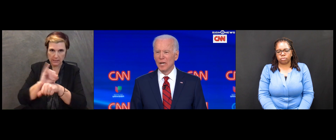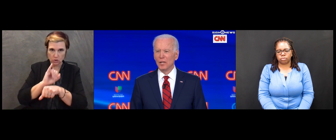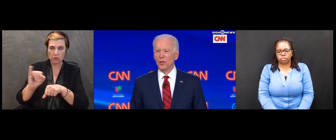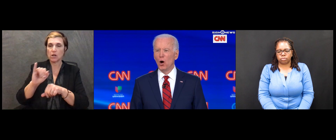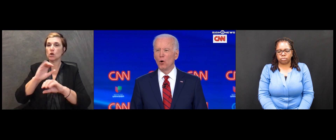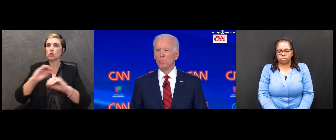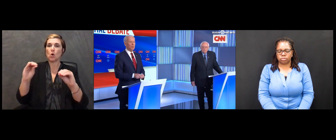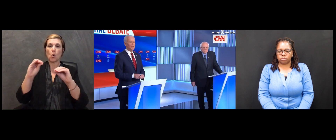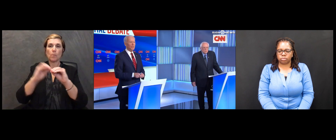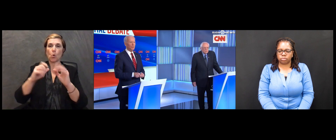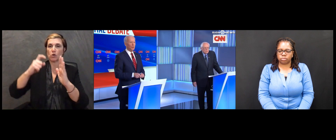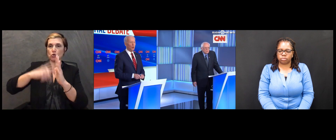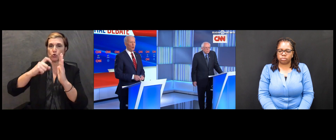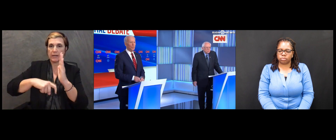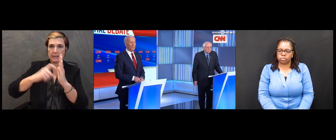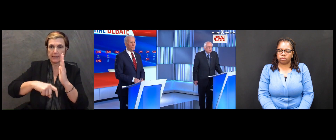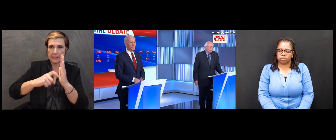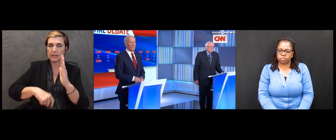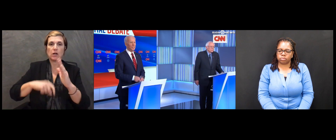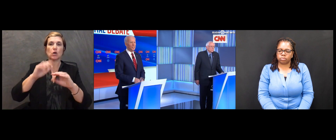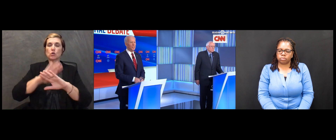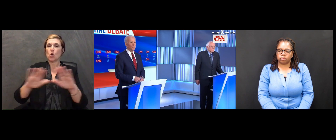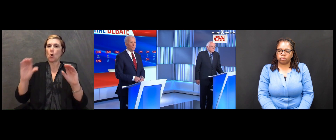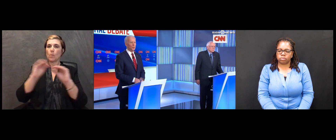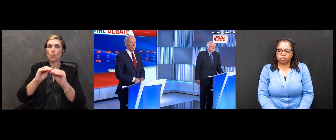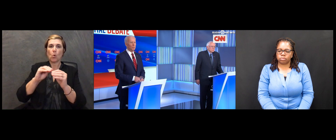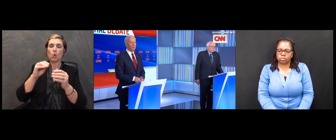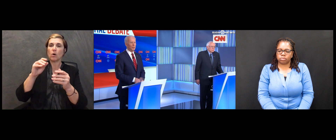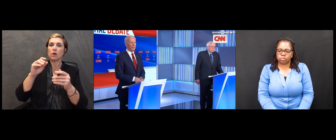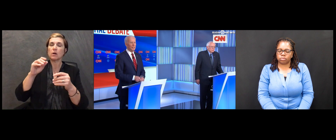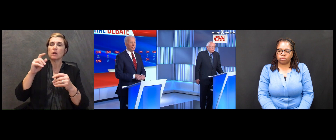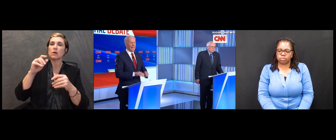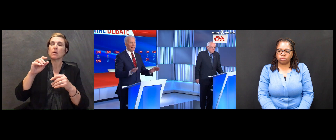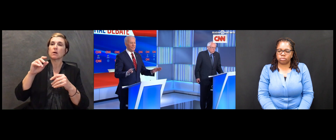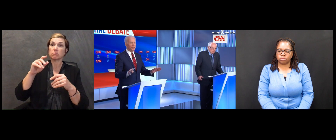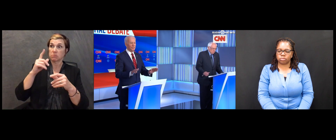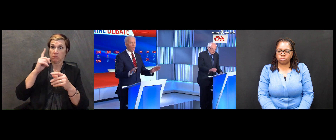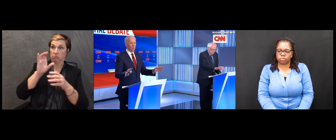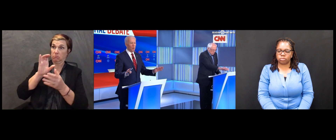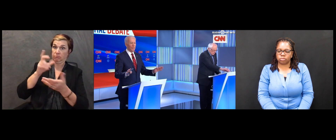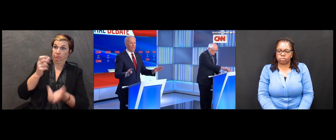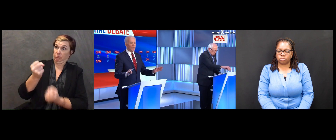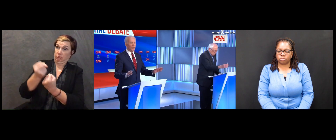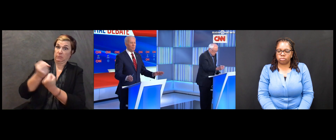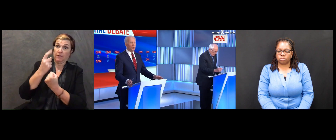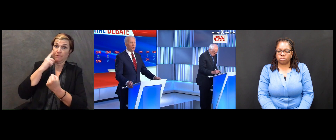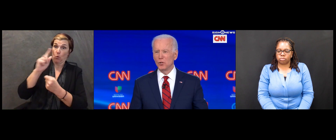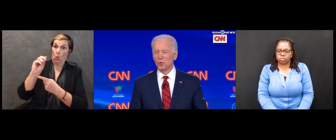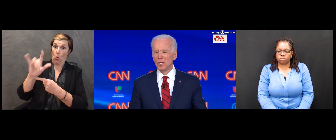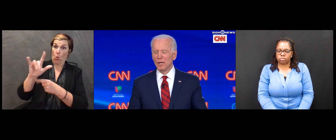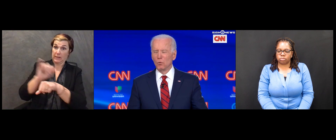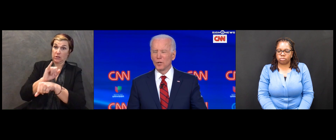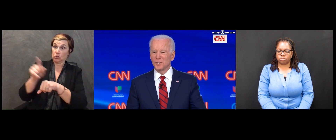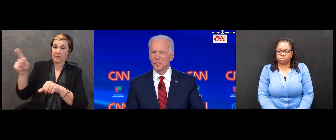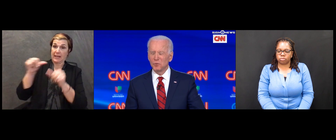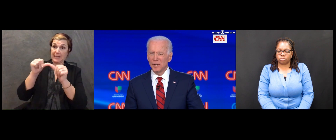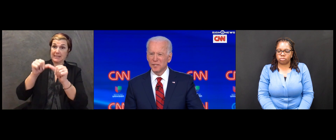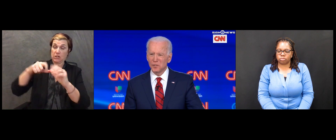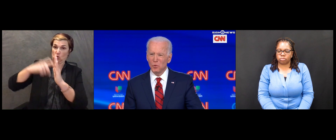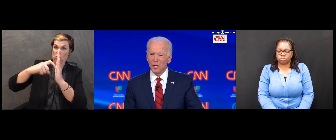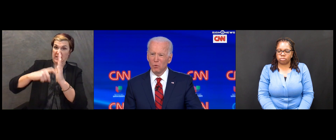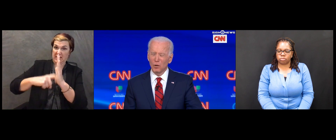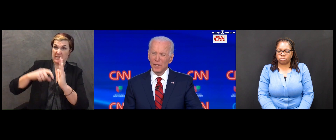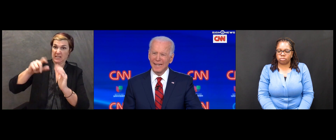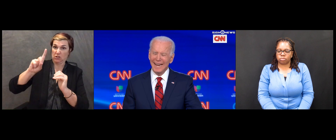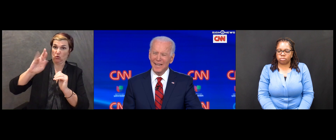offshore. No ability for the oil industry to continue to drill, period. Ends. Number one. Number two, we're in a situation